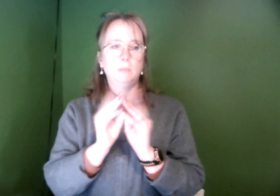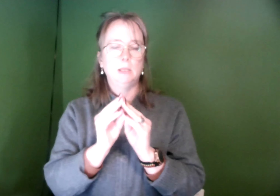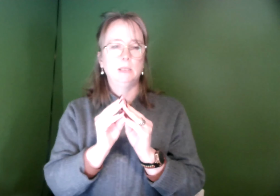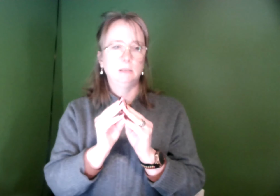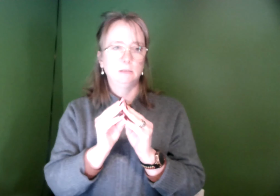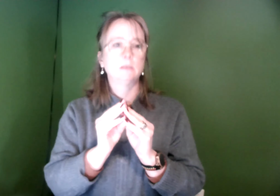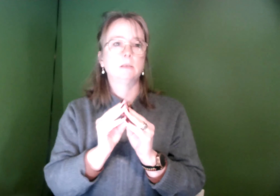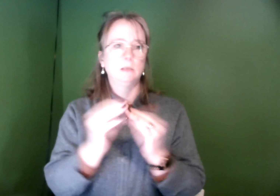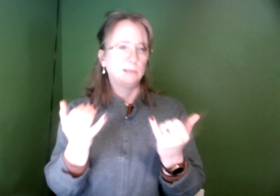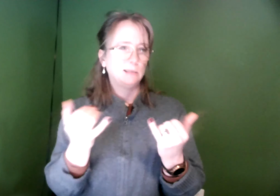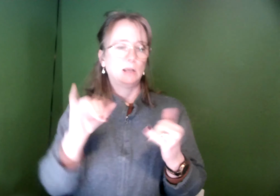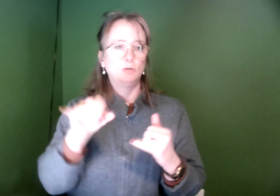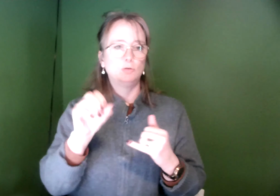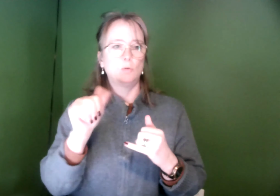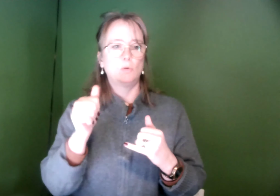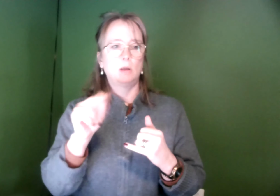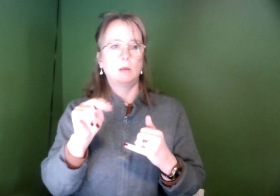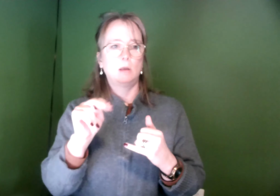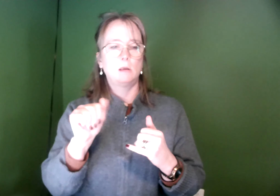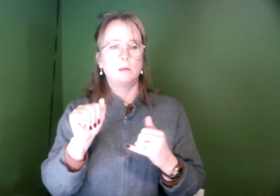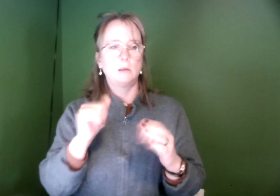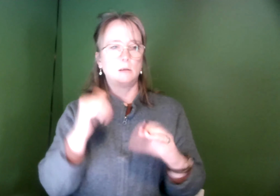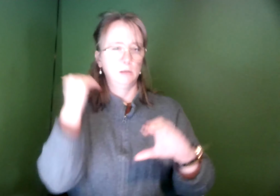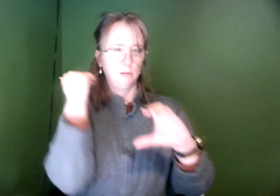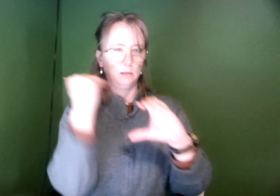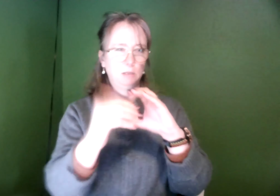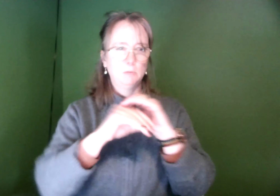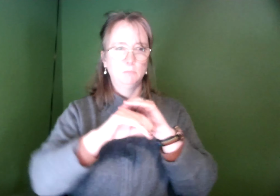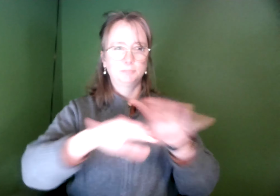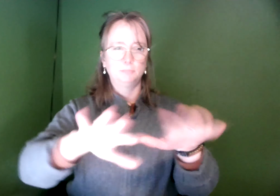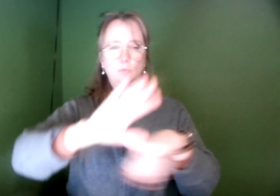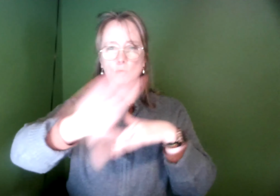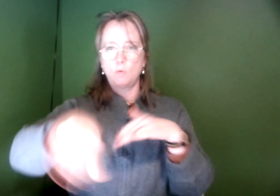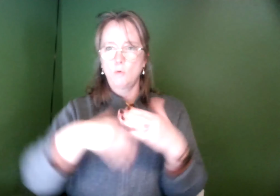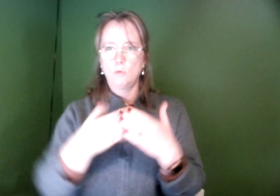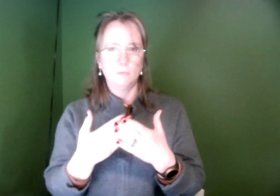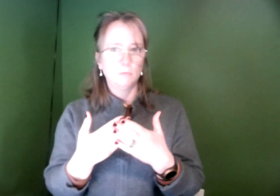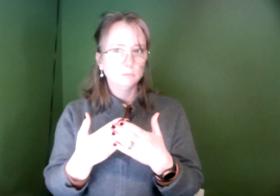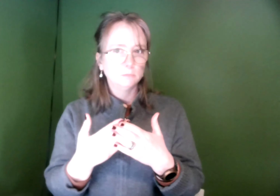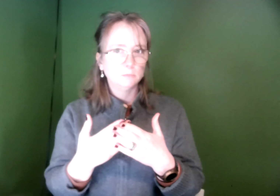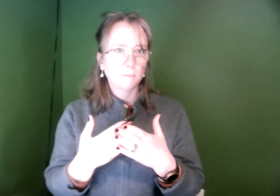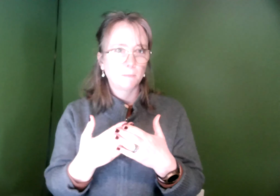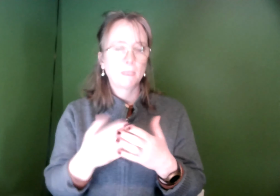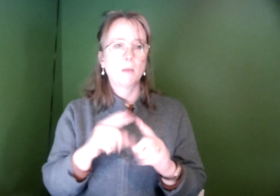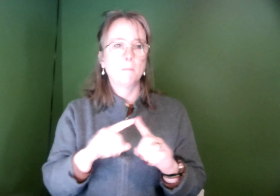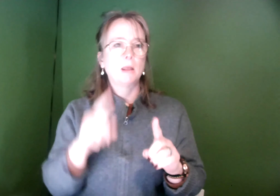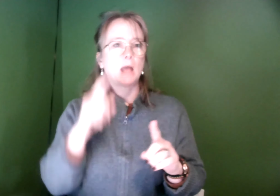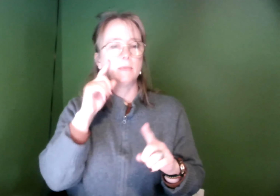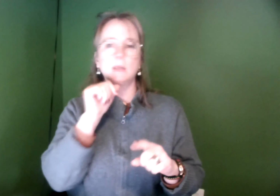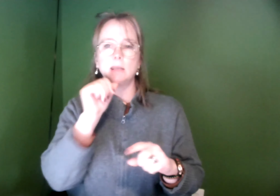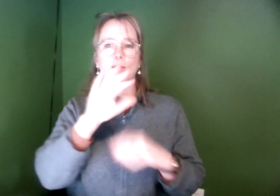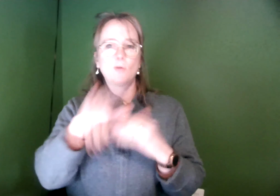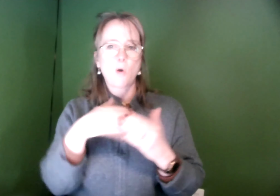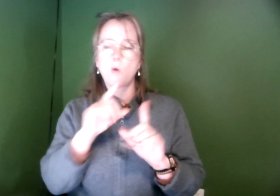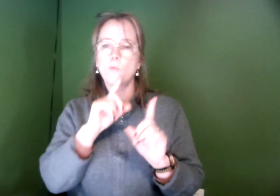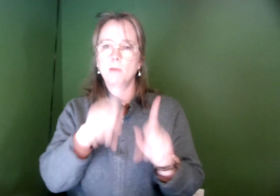check your email. And it's my understanding that not everyone replied to the poll about when you were